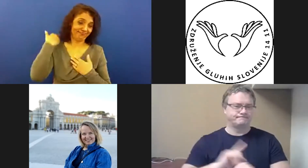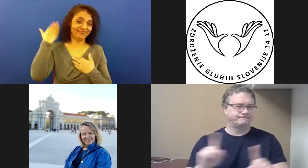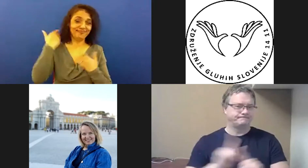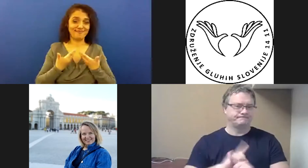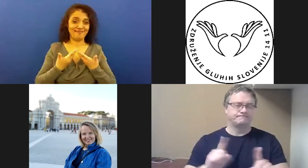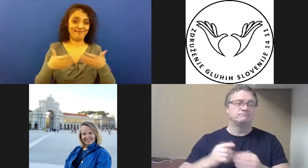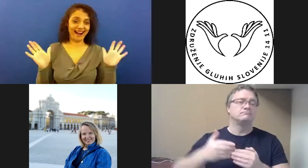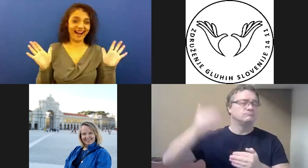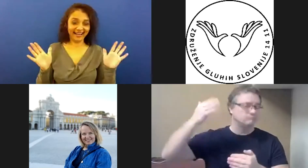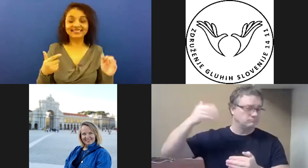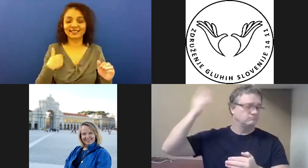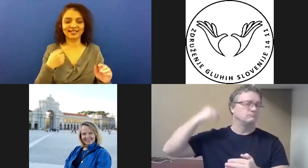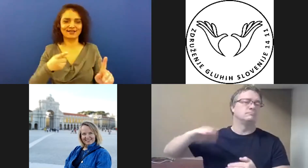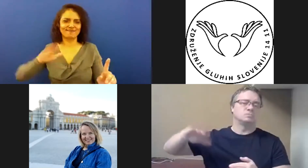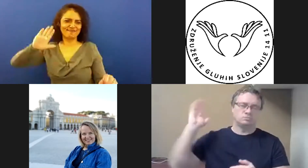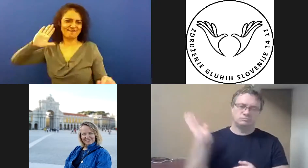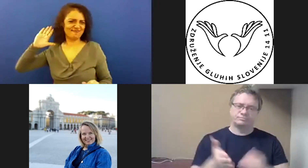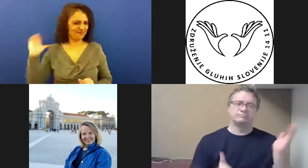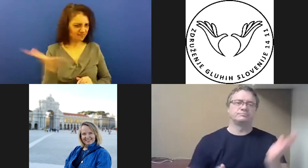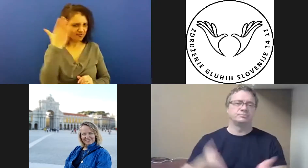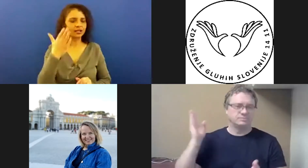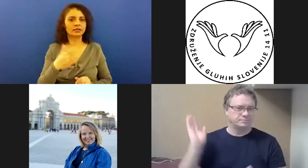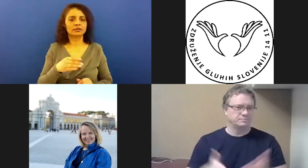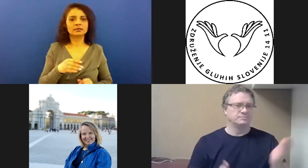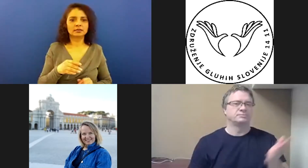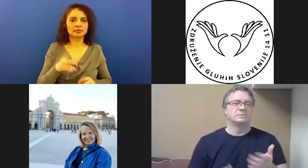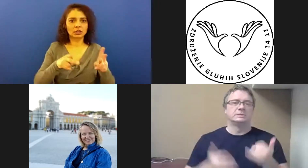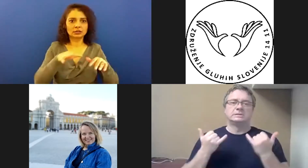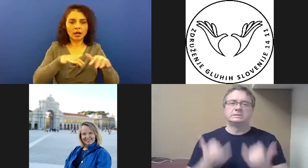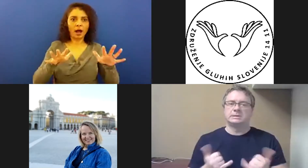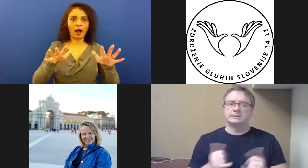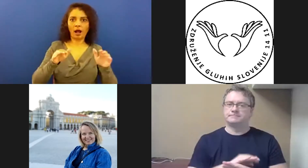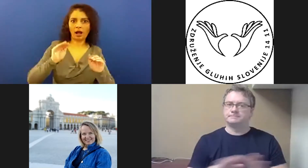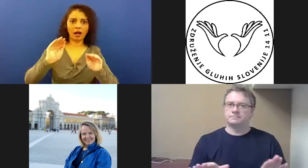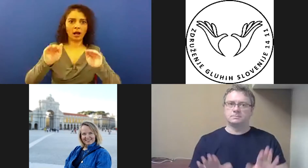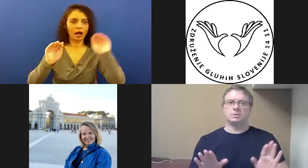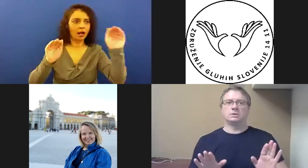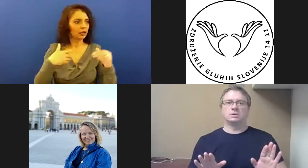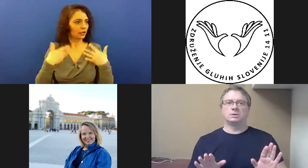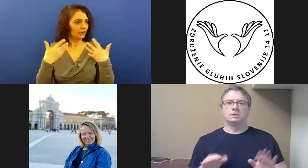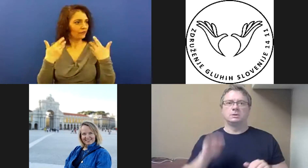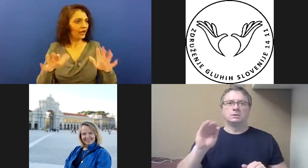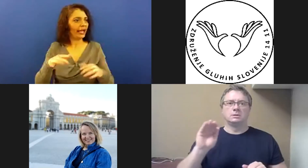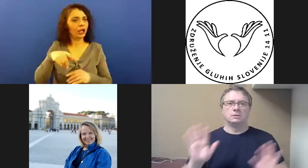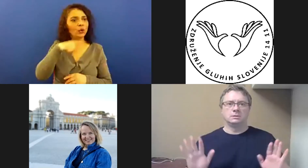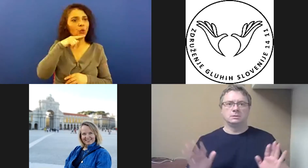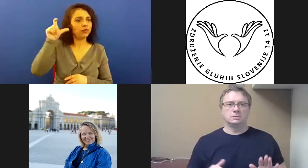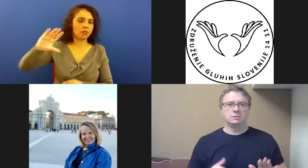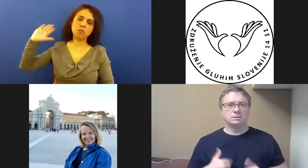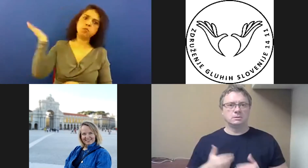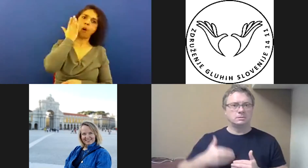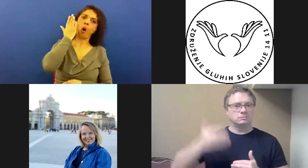Of course, there's now laws that forbid violence. But in my days,